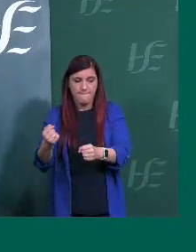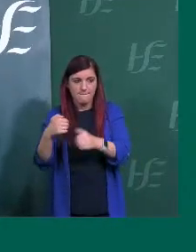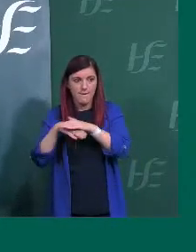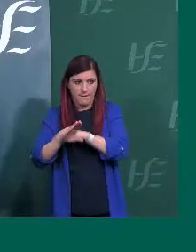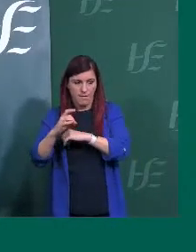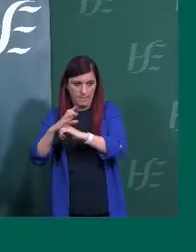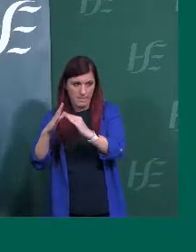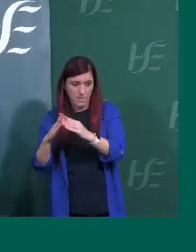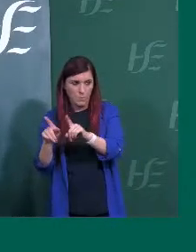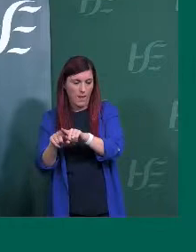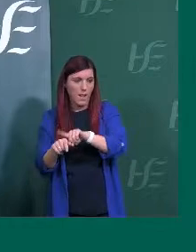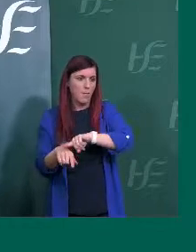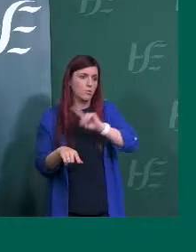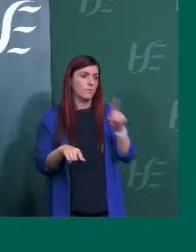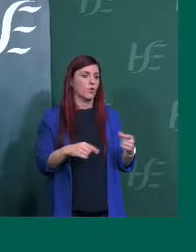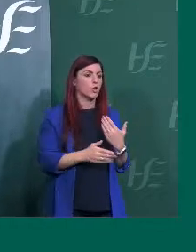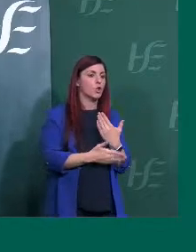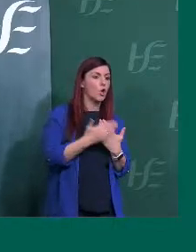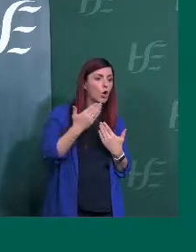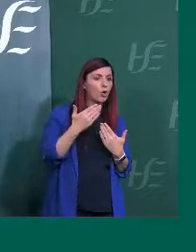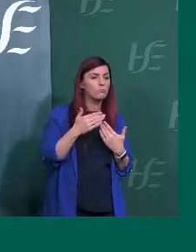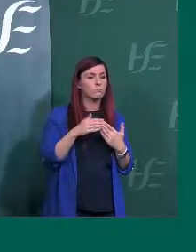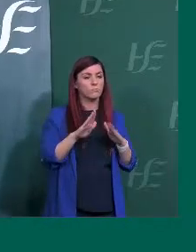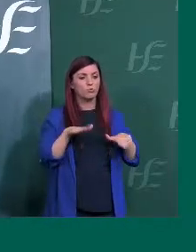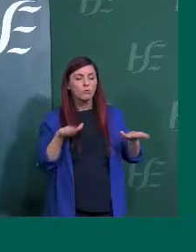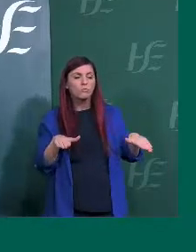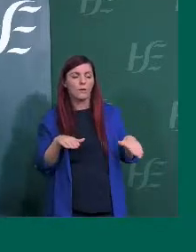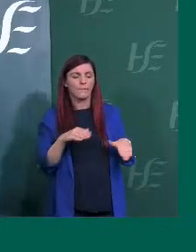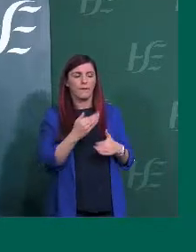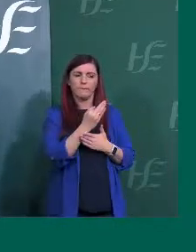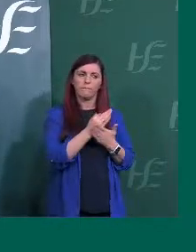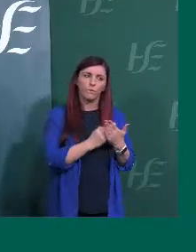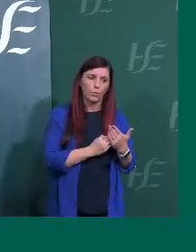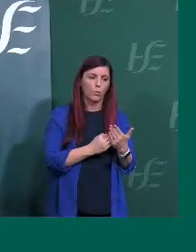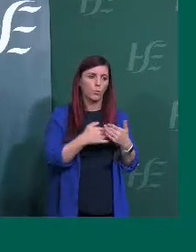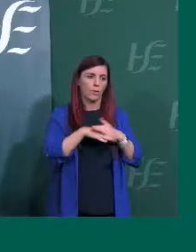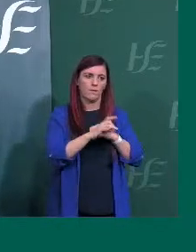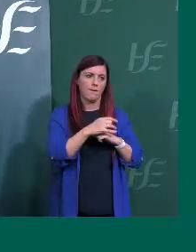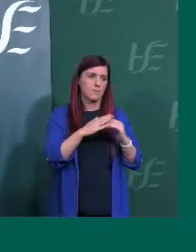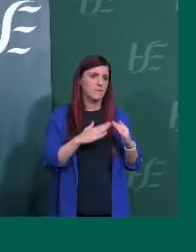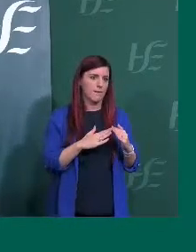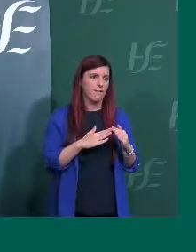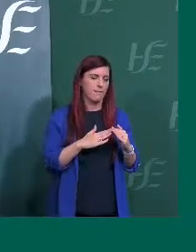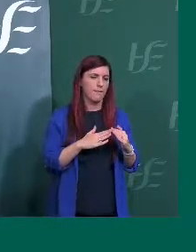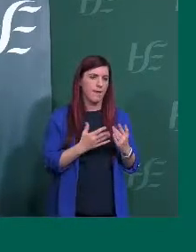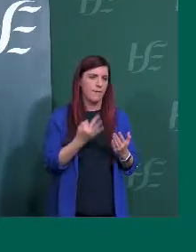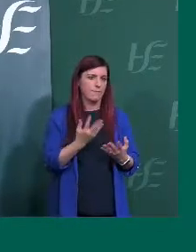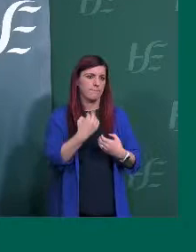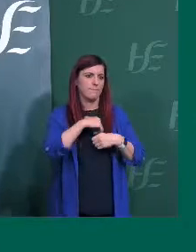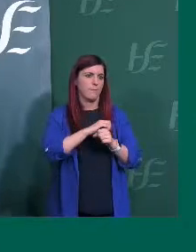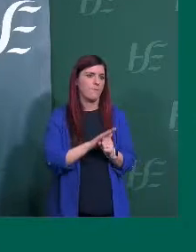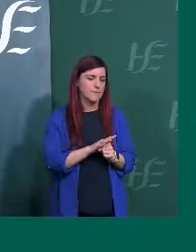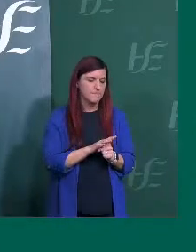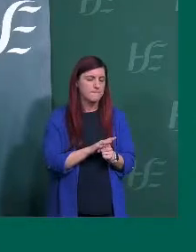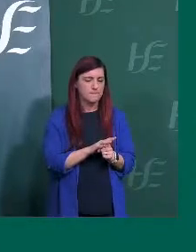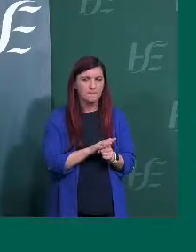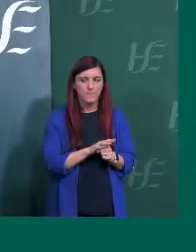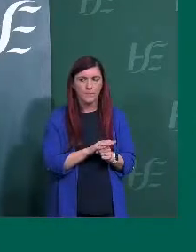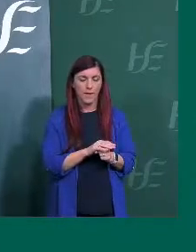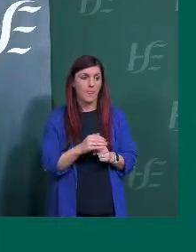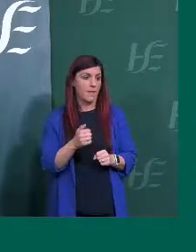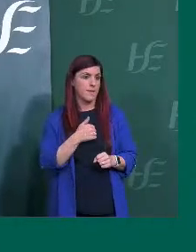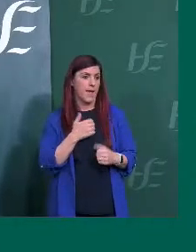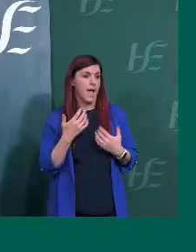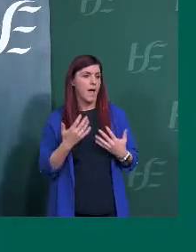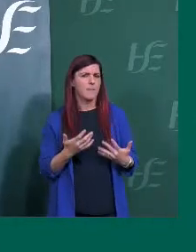thankfully, in young people and children, much less commonly translate into illness that necessitates hospitalization. At this point in time, for example,